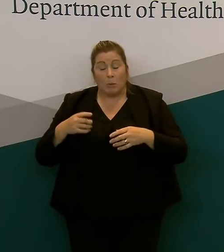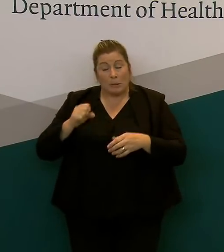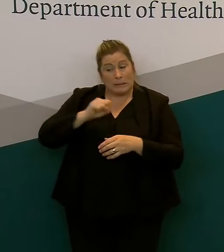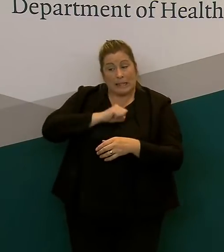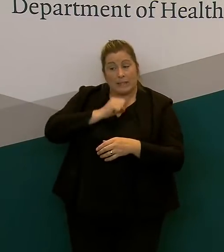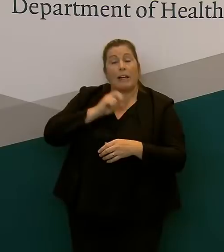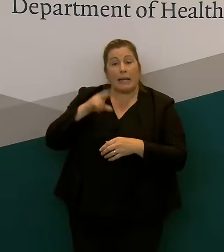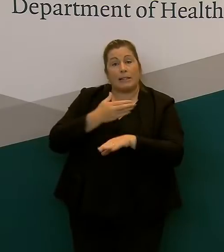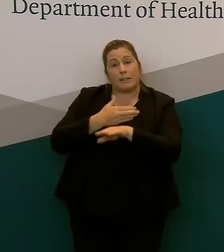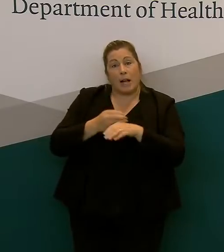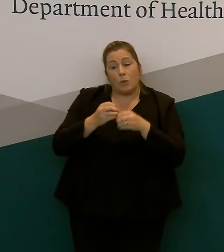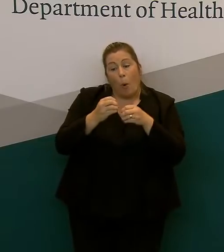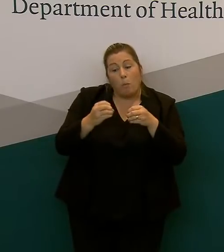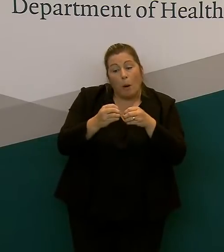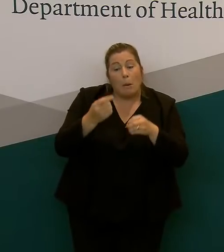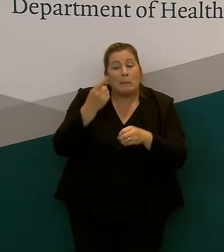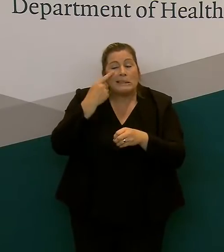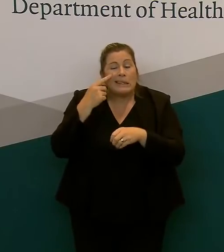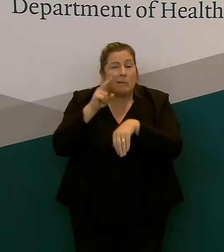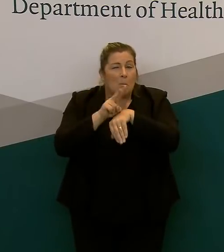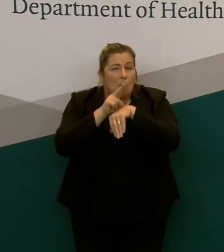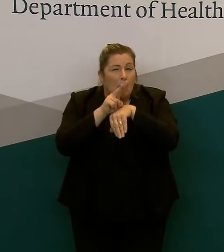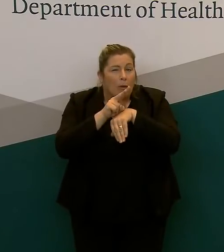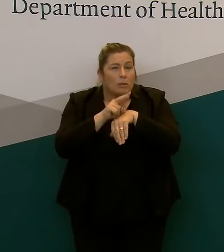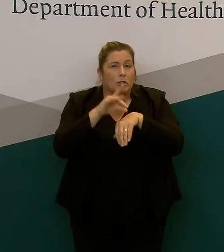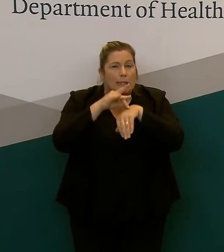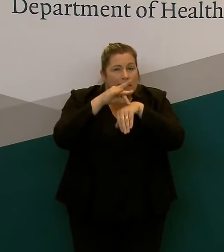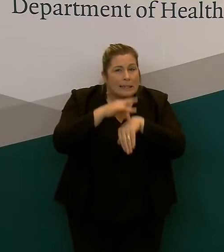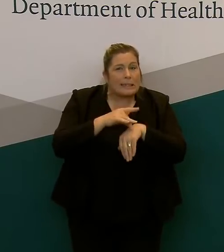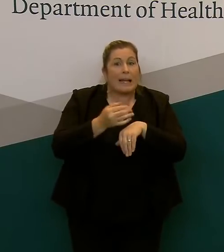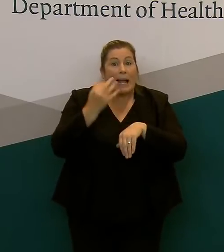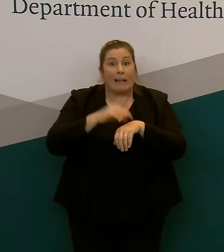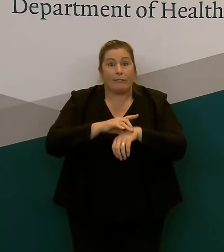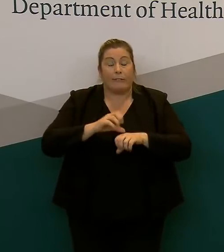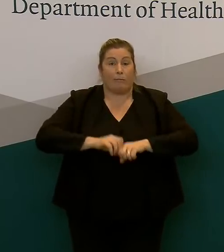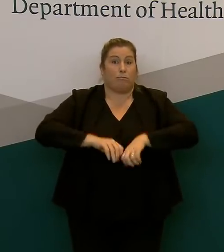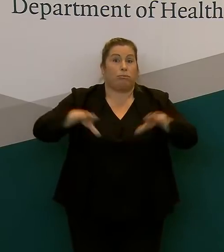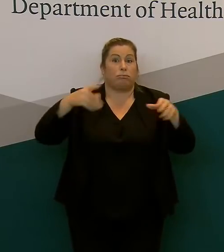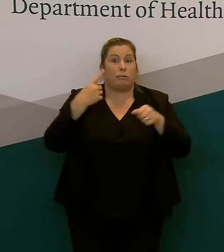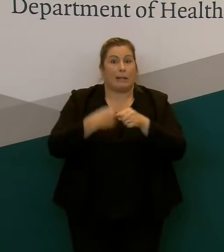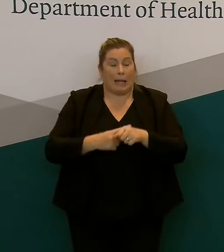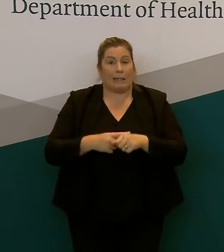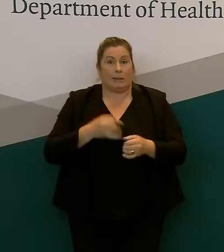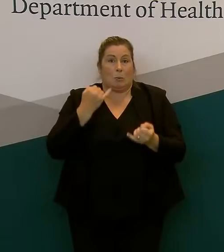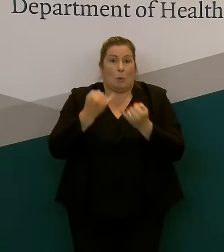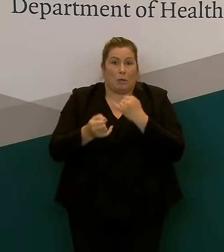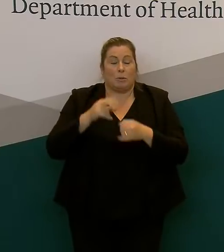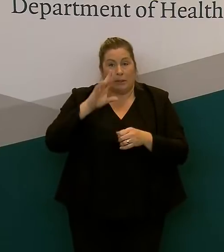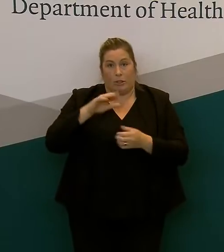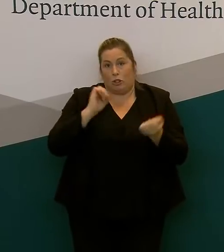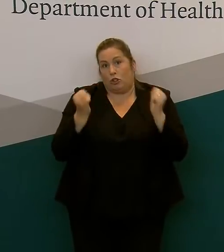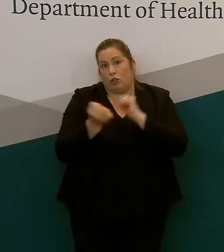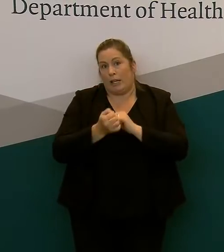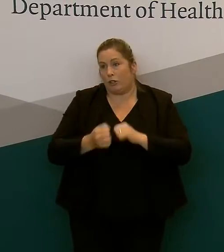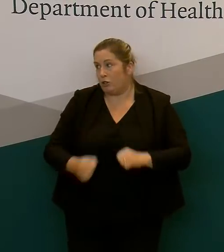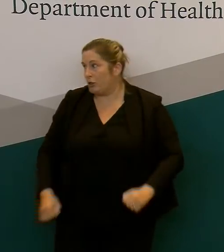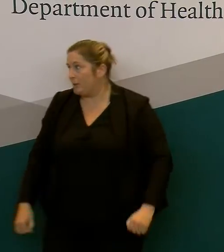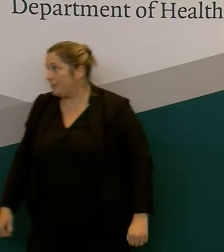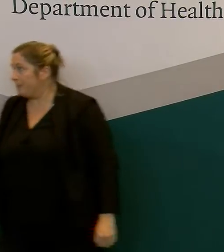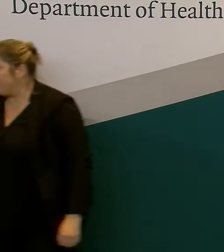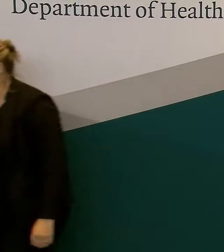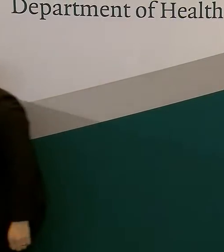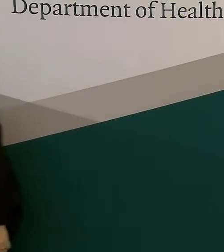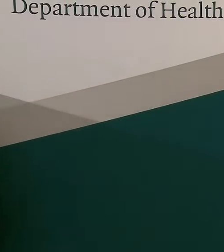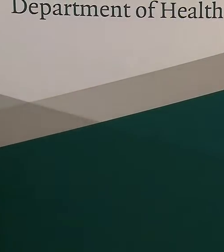take to every sector and any recommendations that we make in relation to it. Thank you. Thank you. Tony